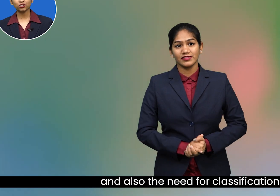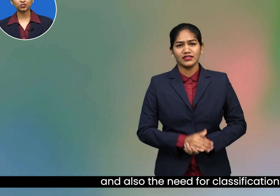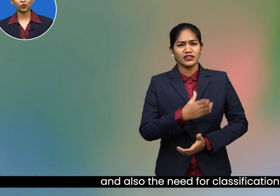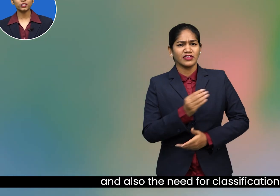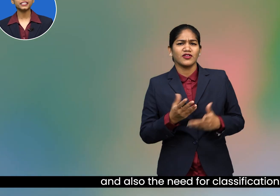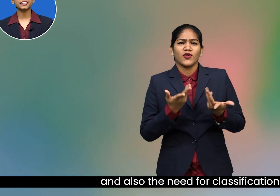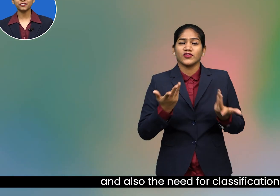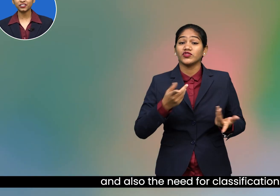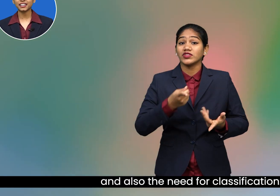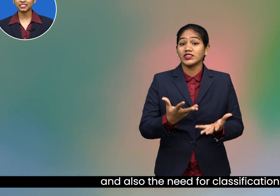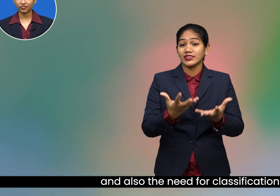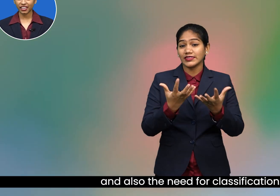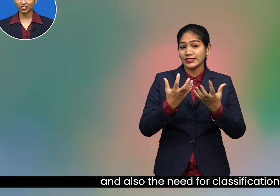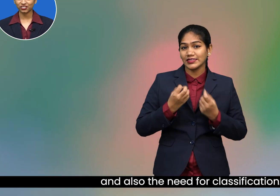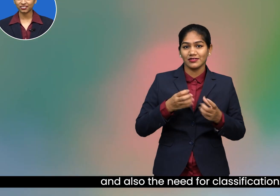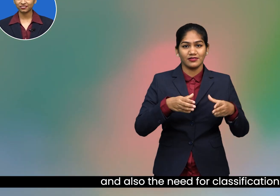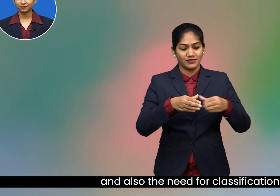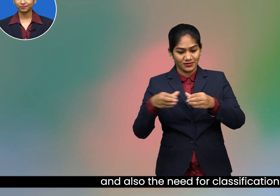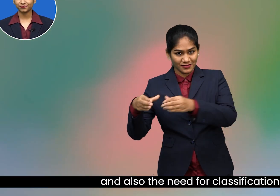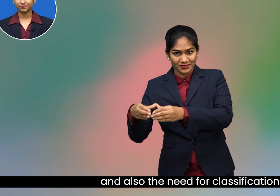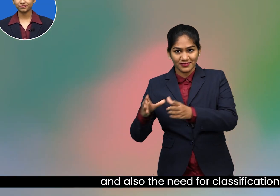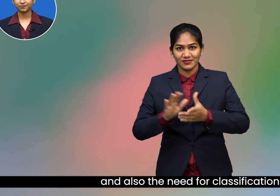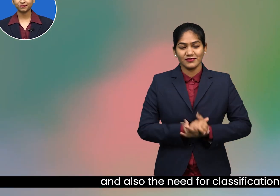and also the need for classification.